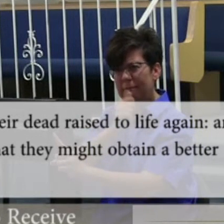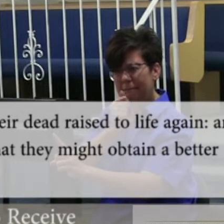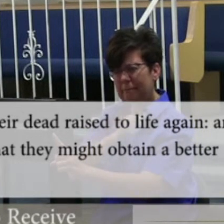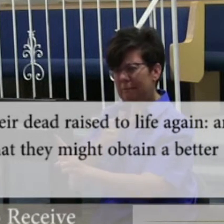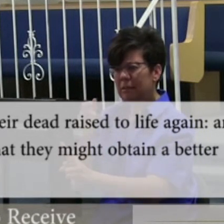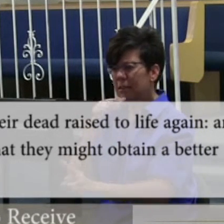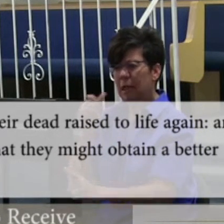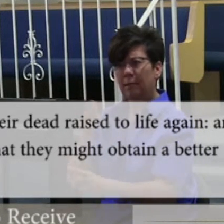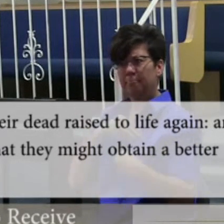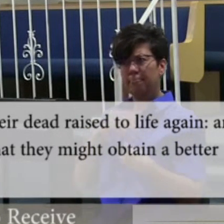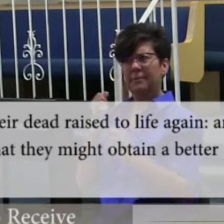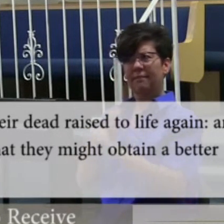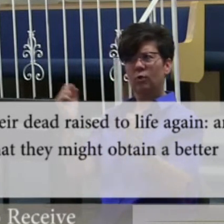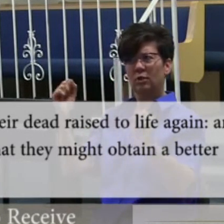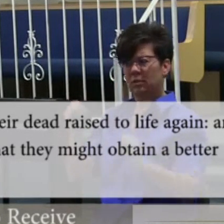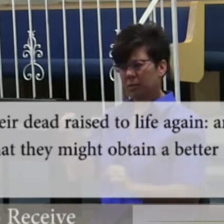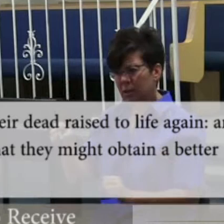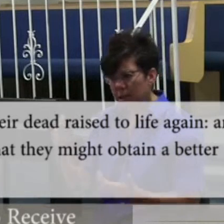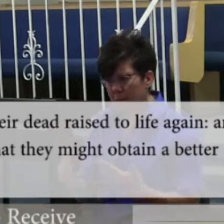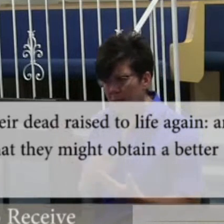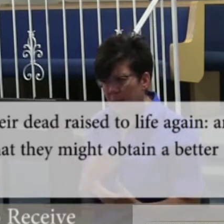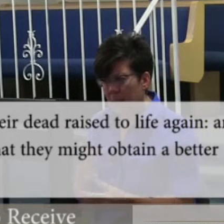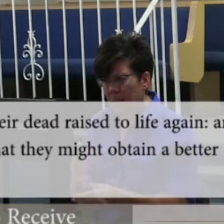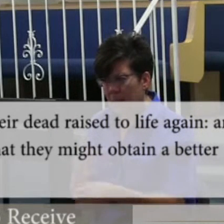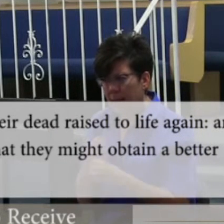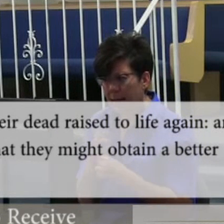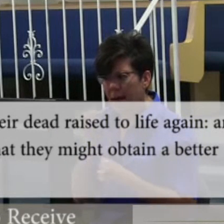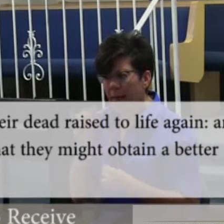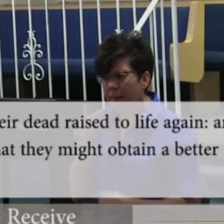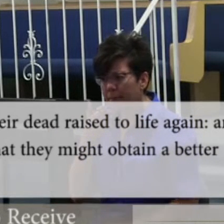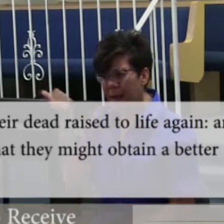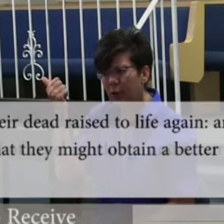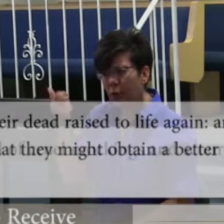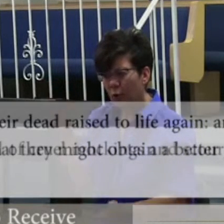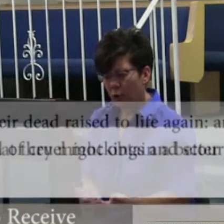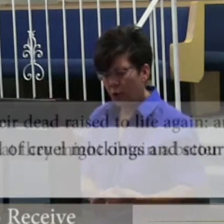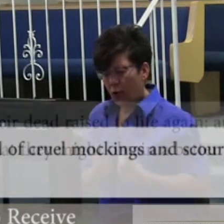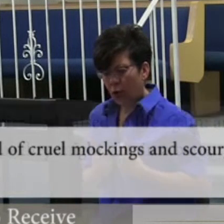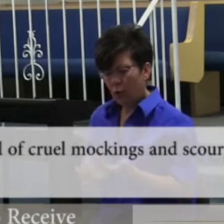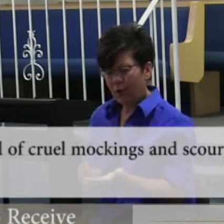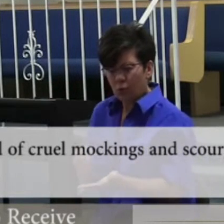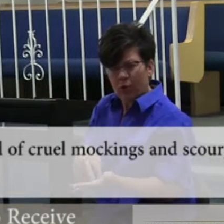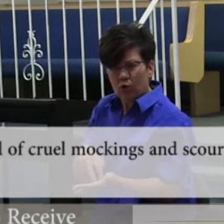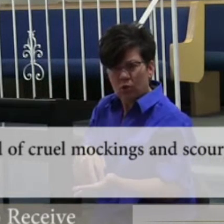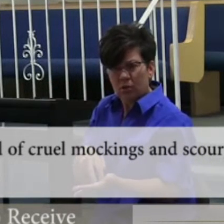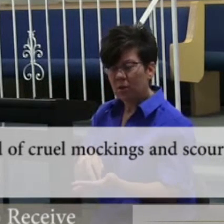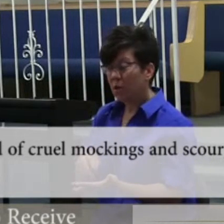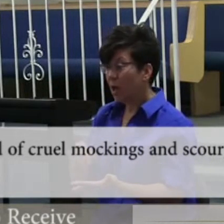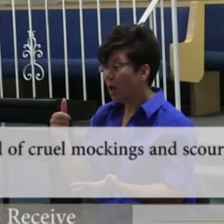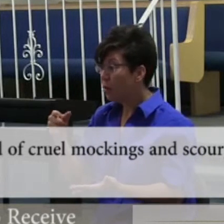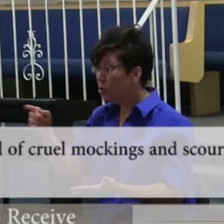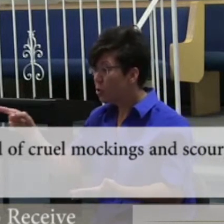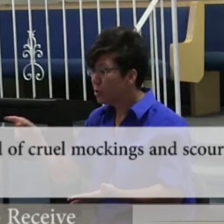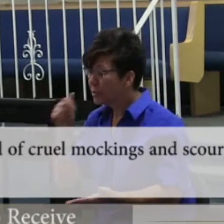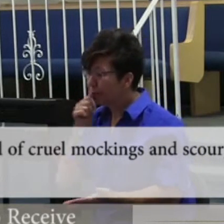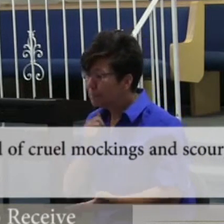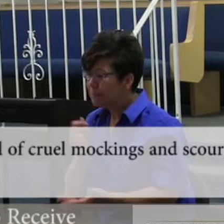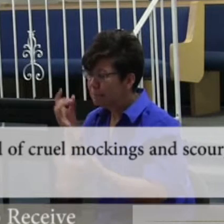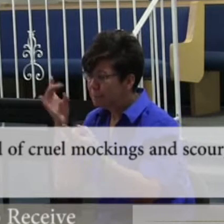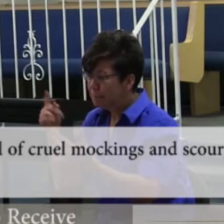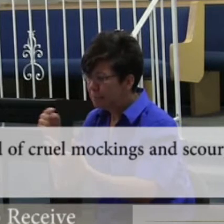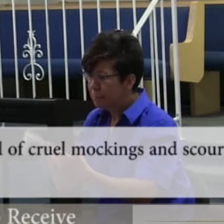accepting deliverance, that they might obtain a better resurrection. And others had trial of